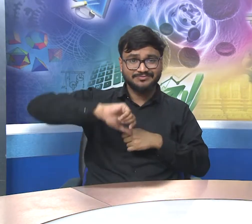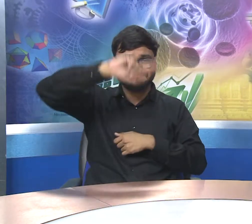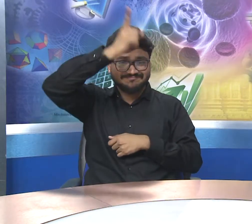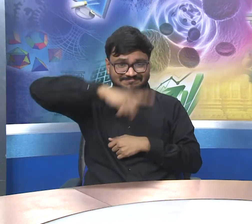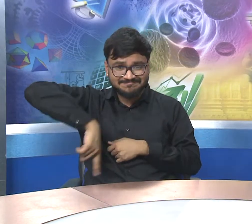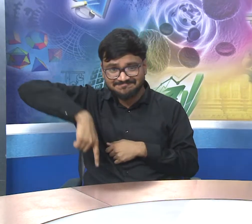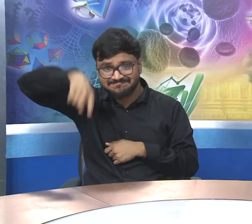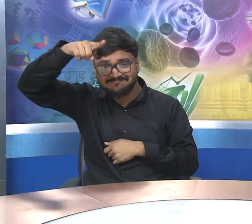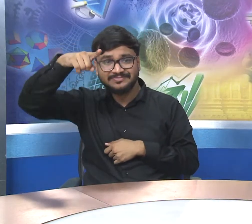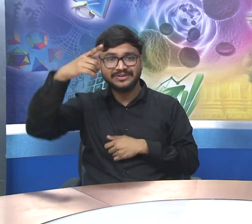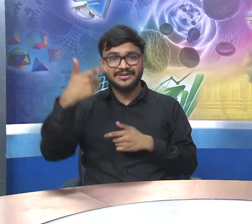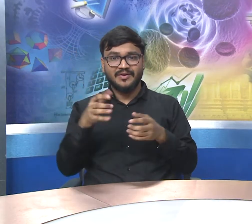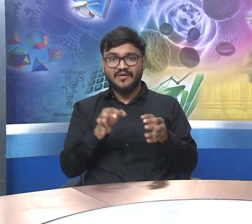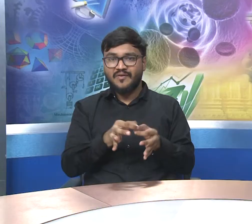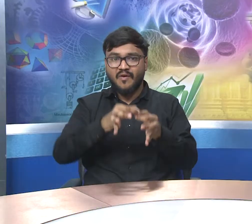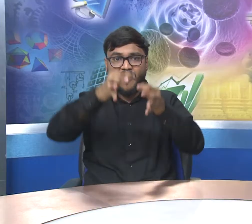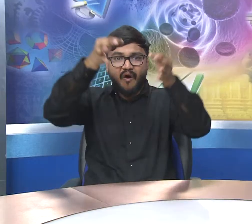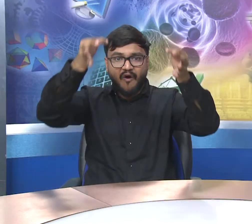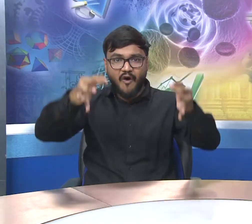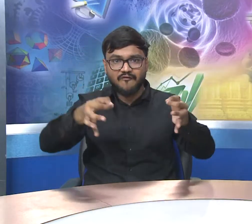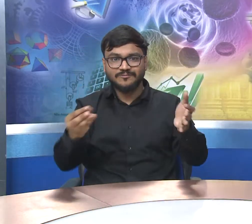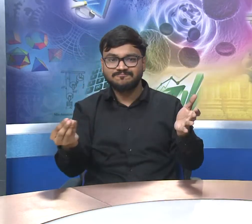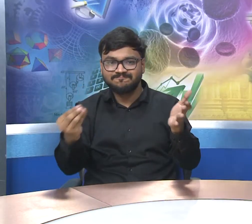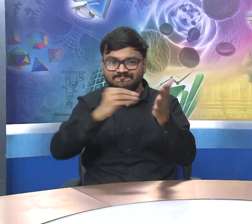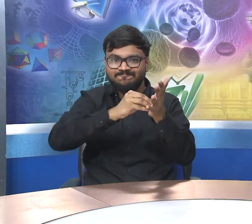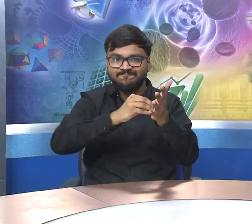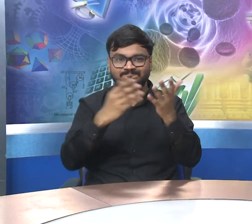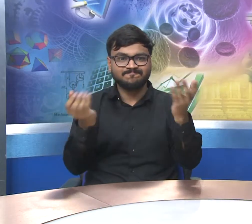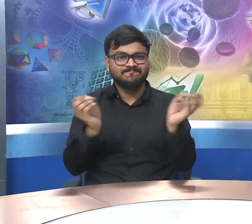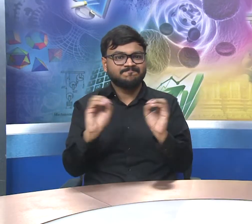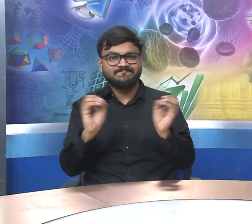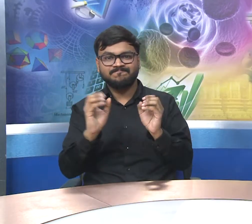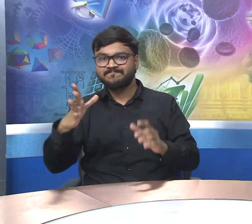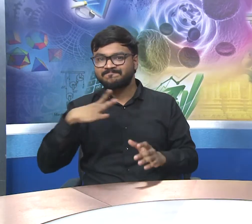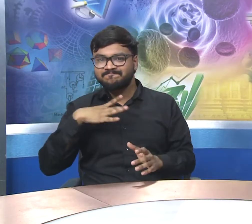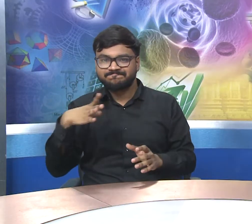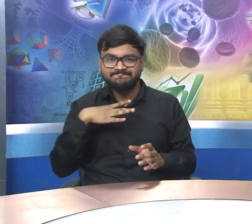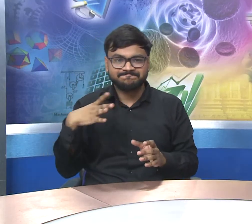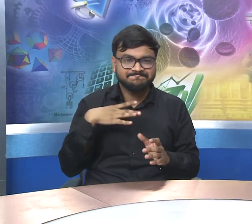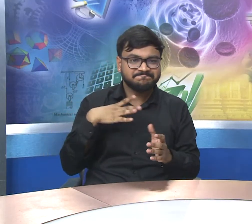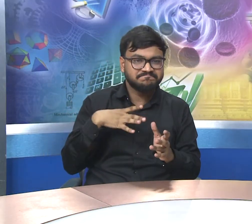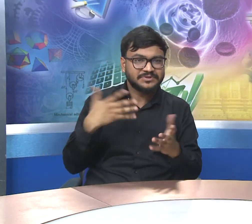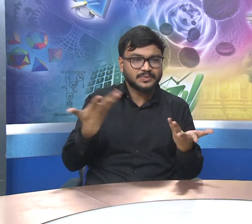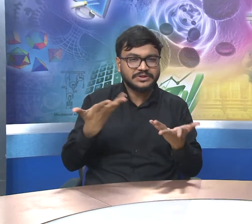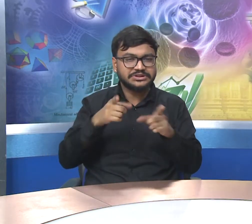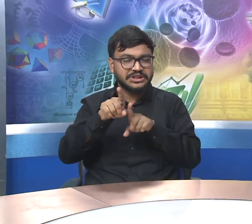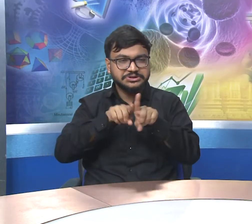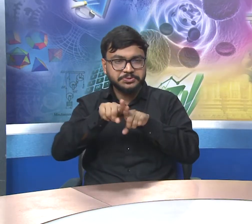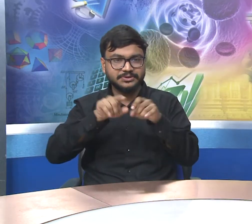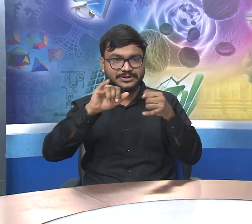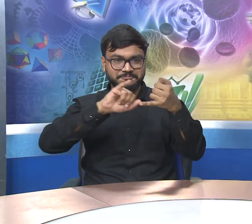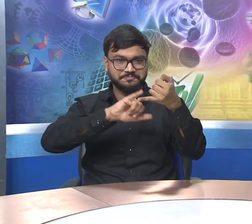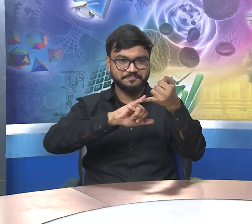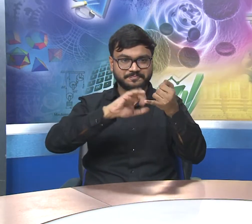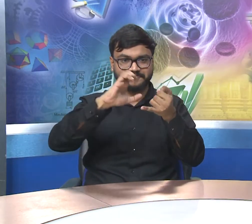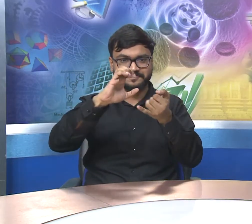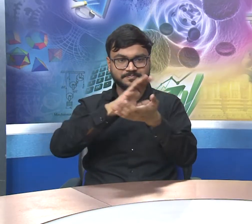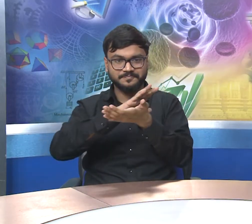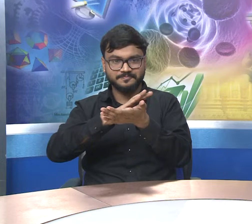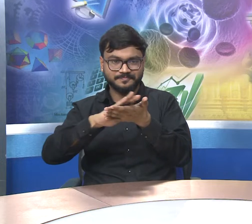As far as Indian Sign Language is concerned, it currently has no official status, example as